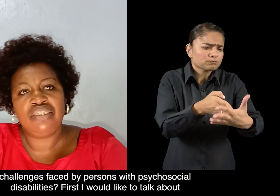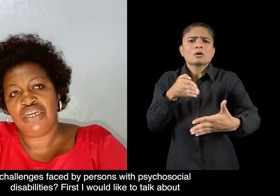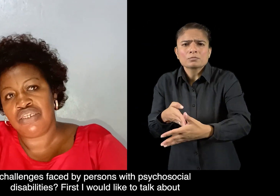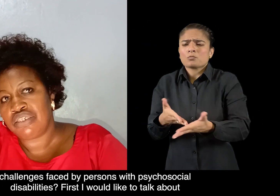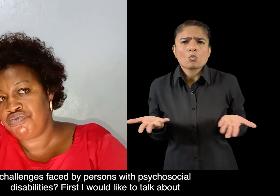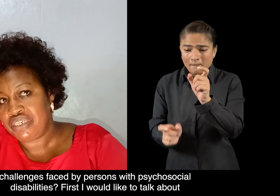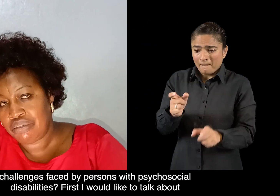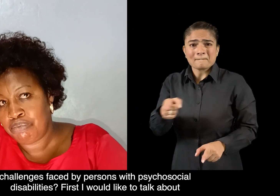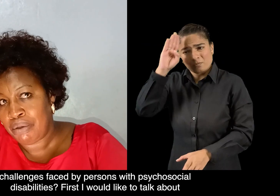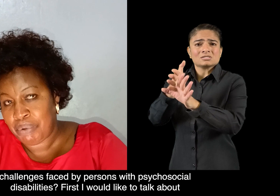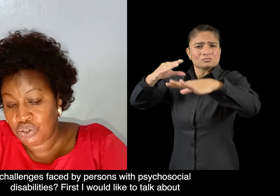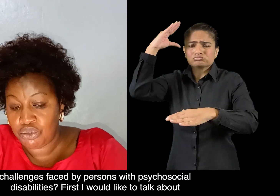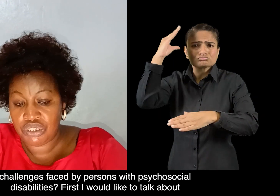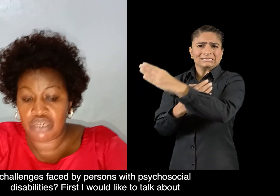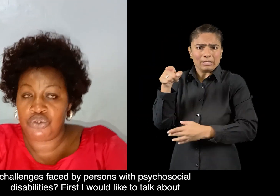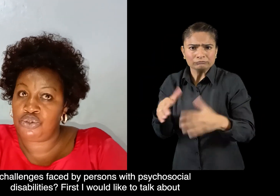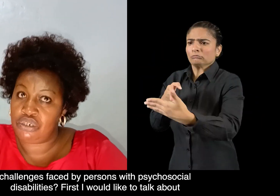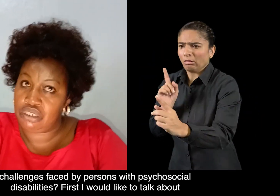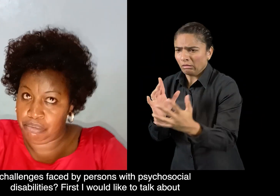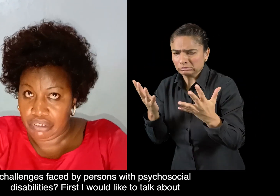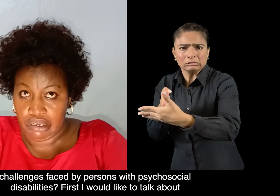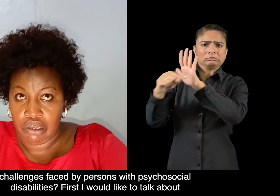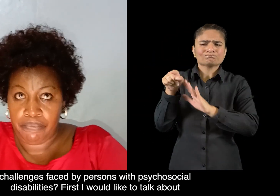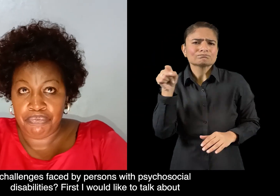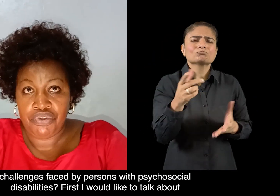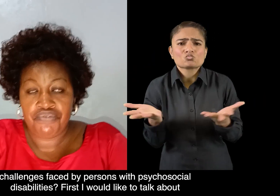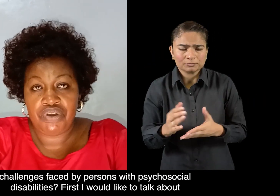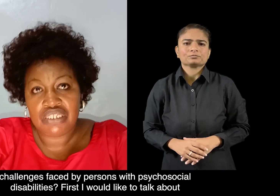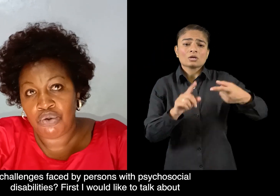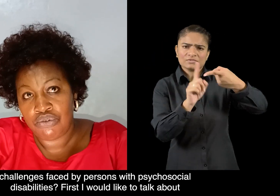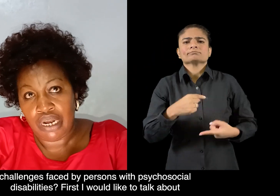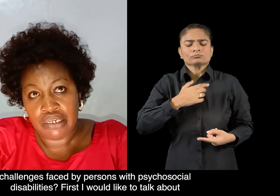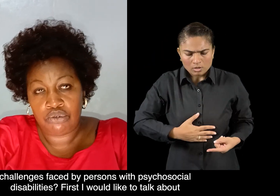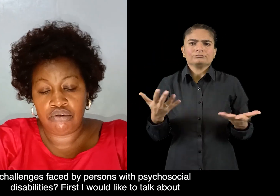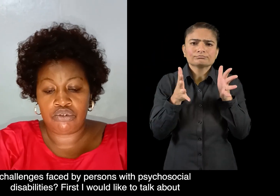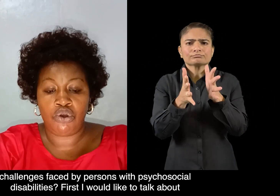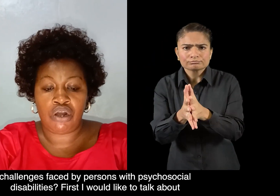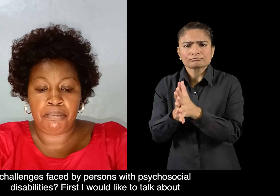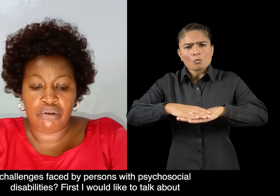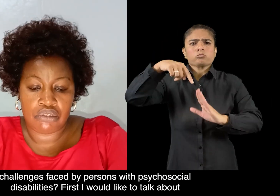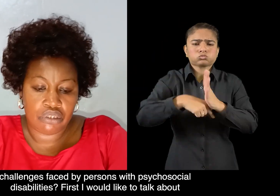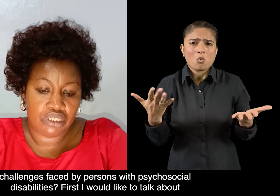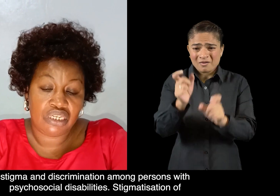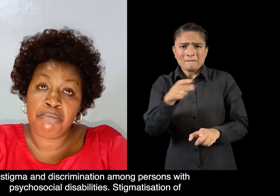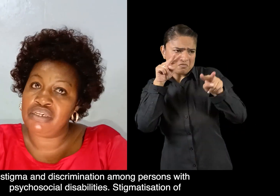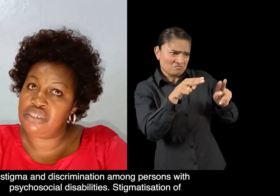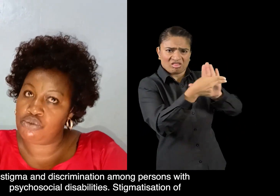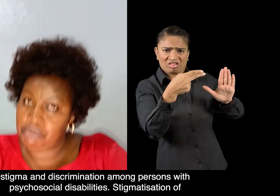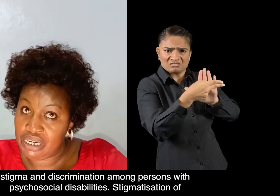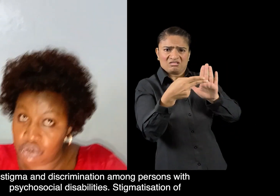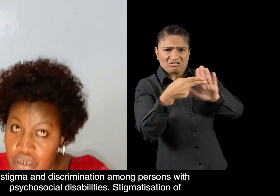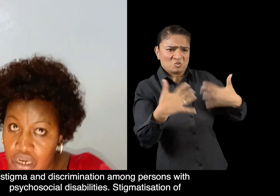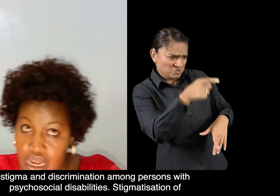What are the challenges first by persons with psychosocial disability? First, I would like to talk about stigma